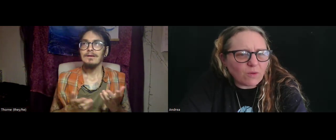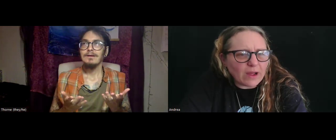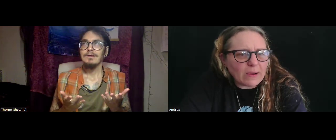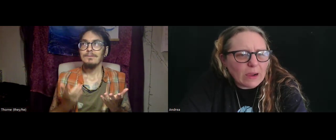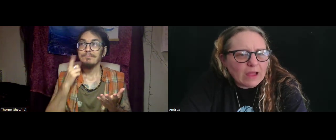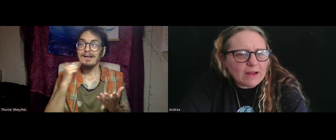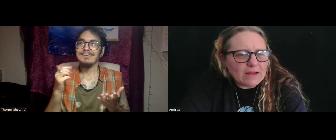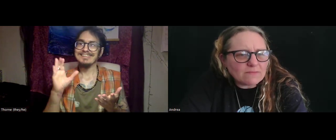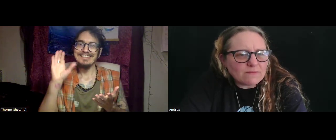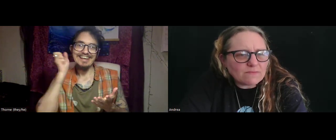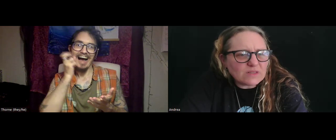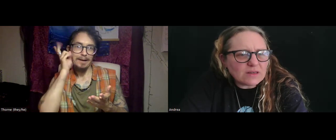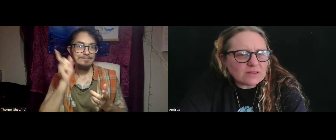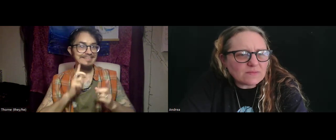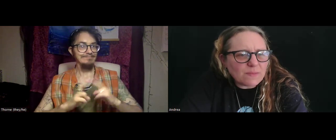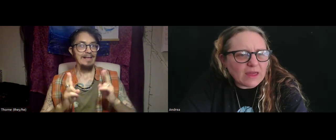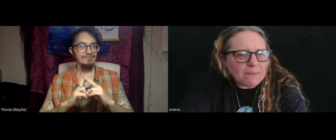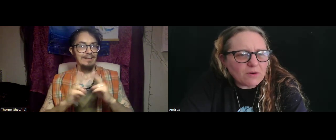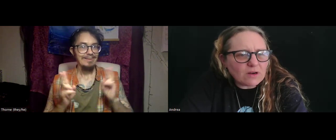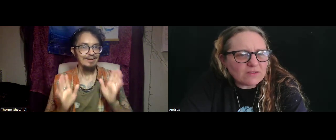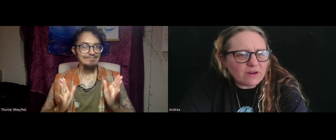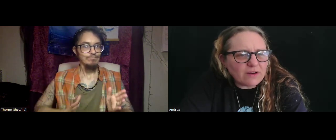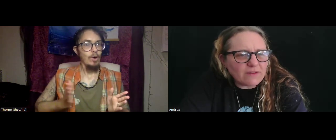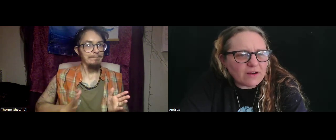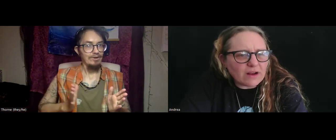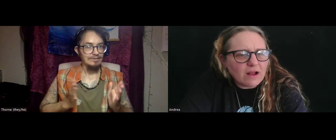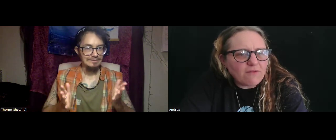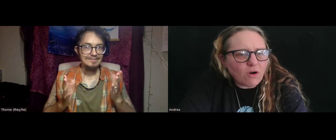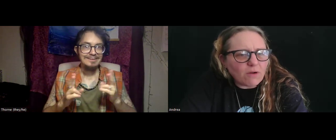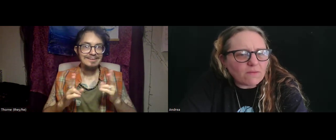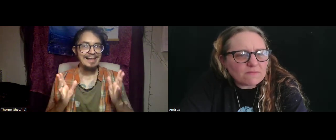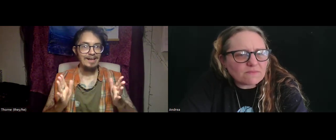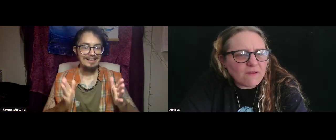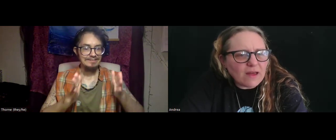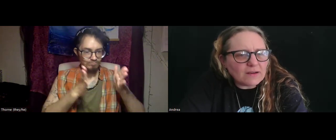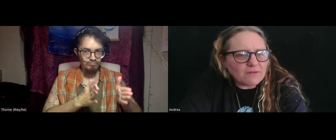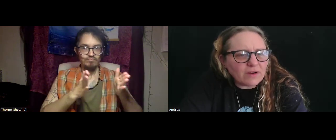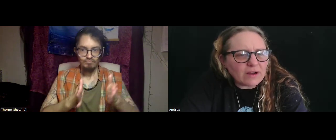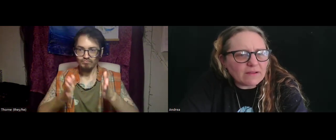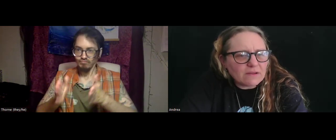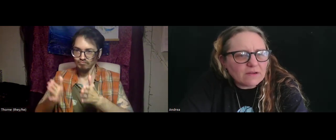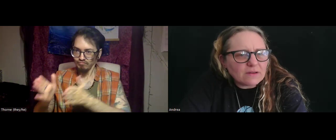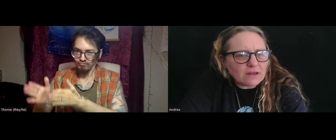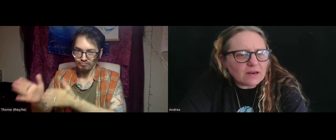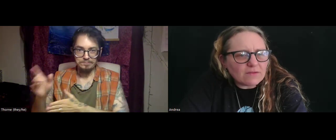way. Because Capricorn is very, very formal and very kind of